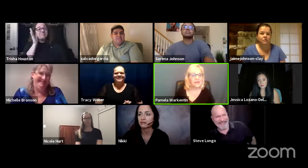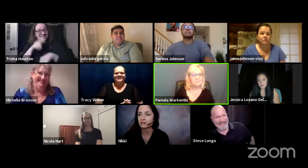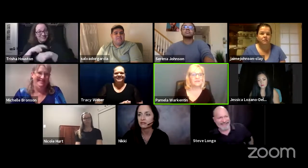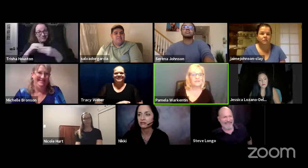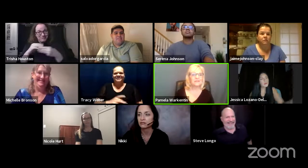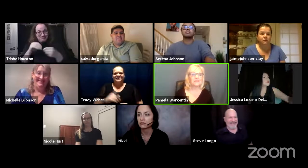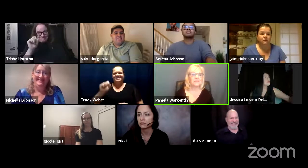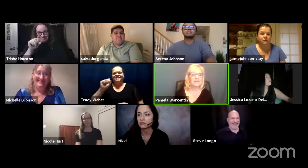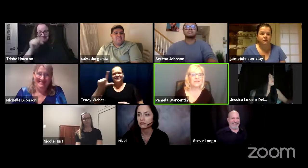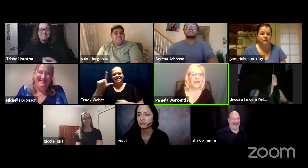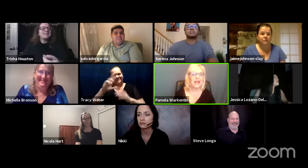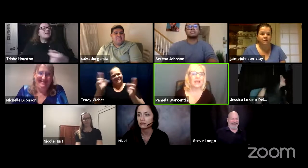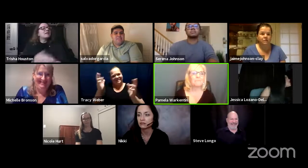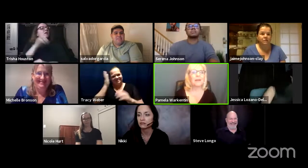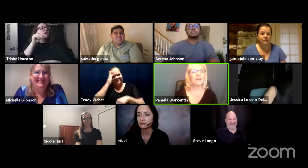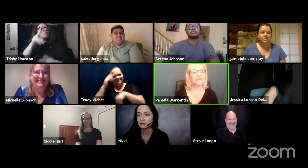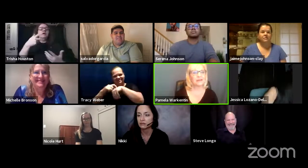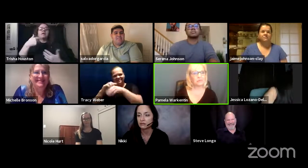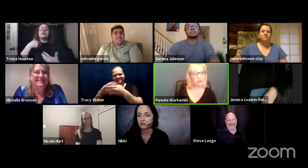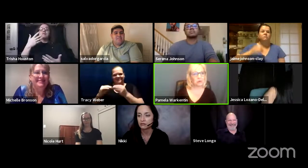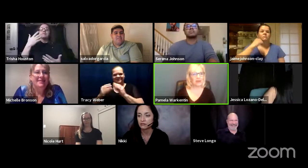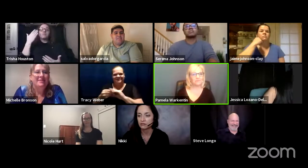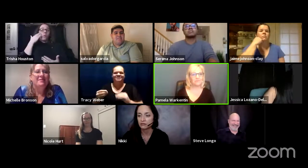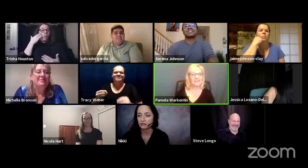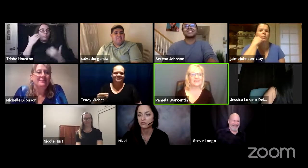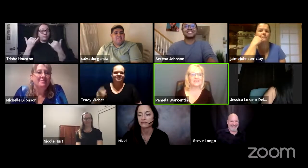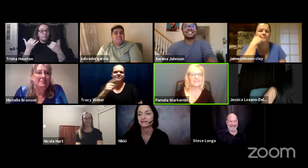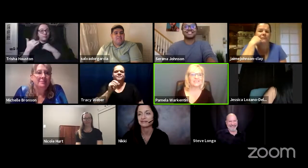up, my bedtime story.